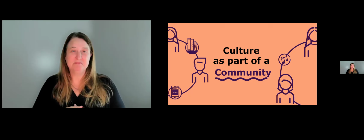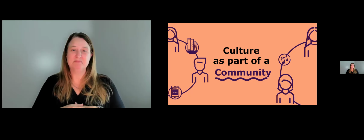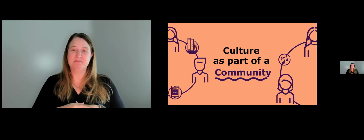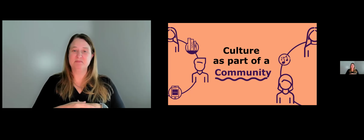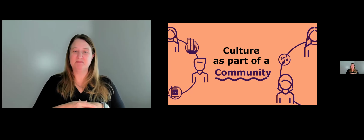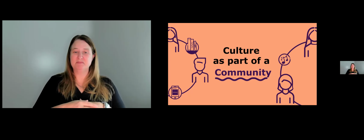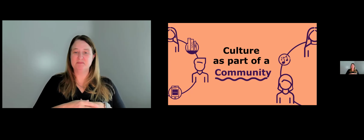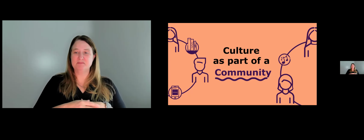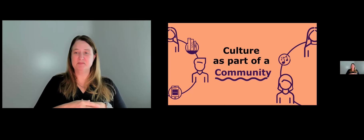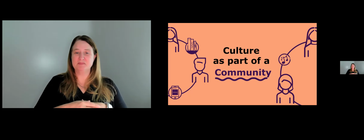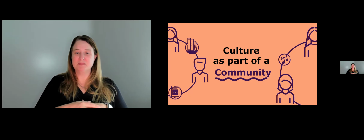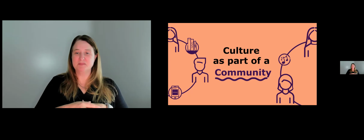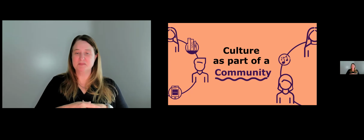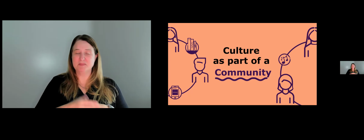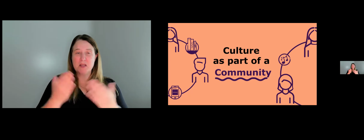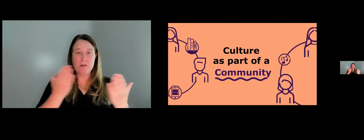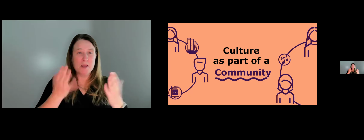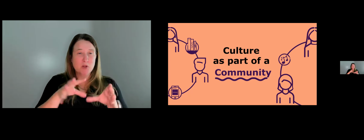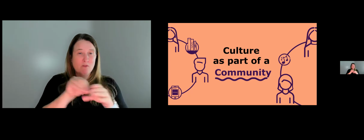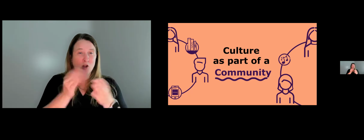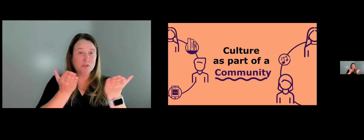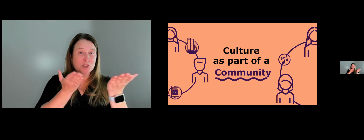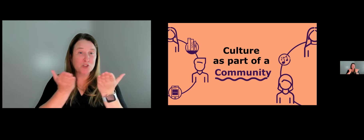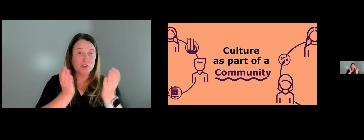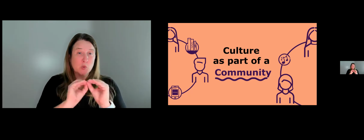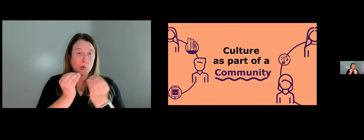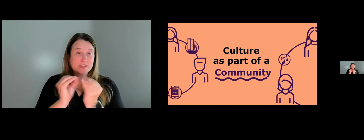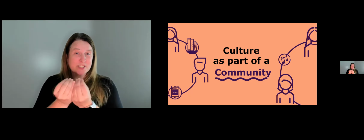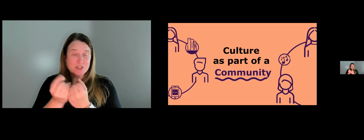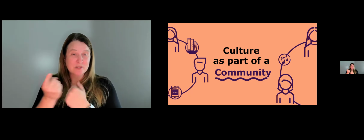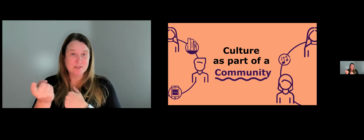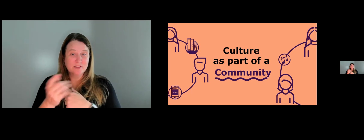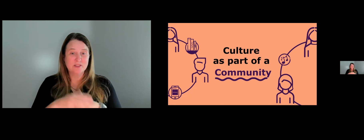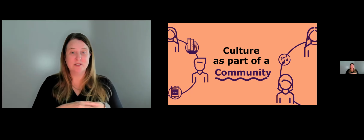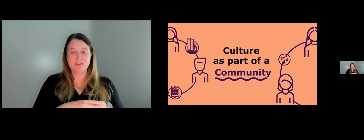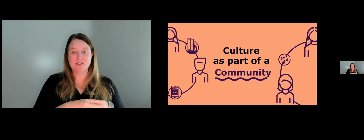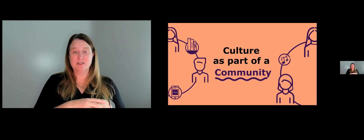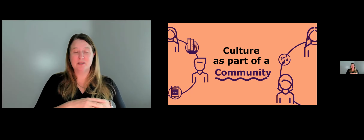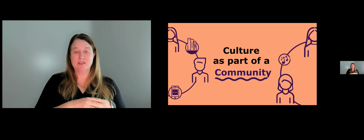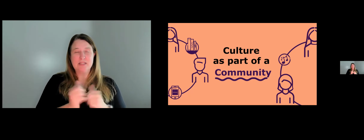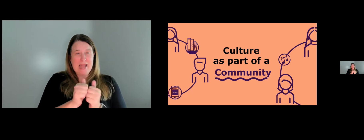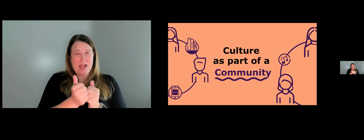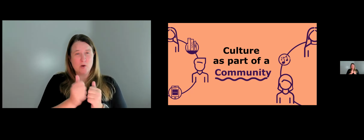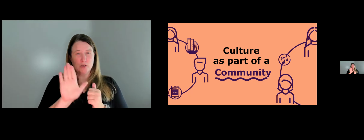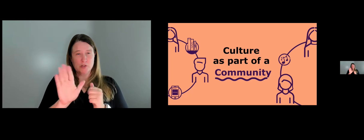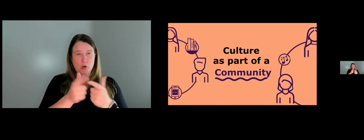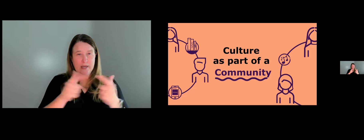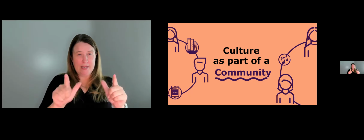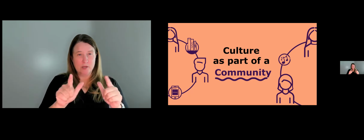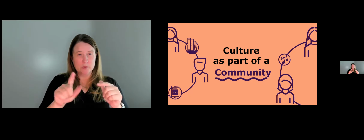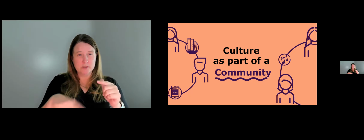Maybe your hometown where you grew up is your community. So maybe you're involved in service